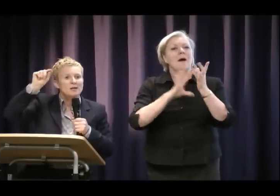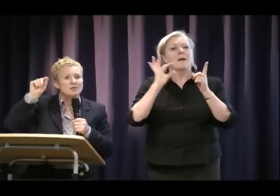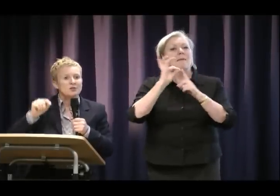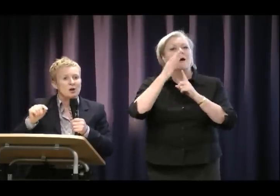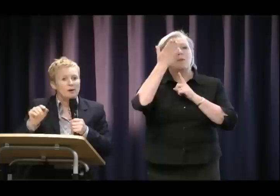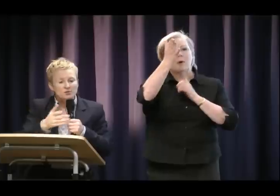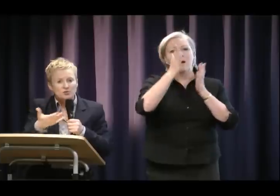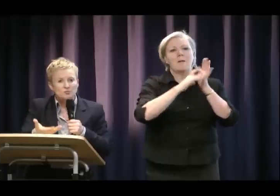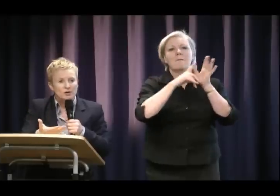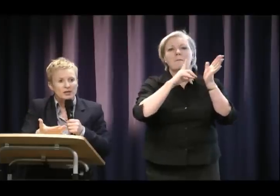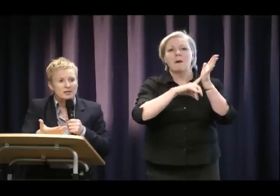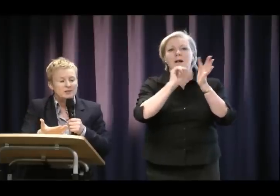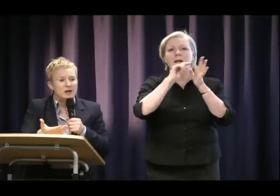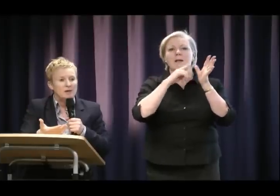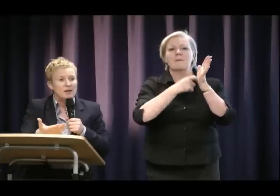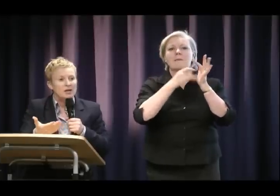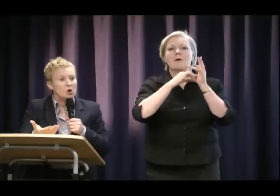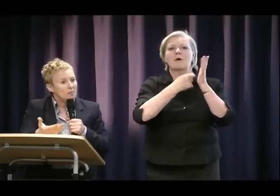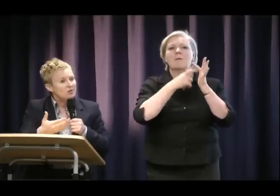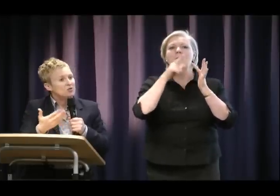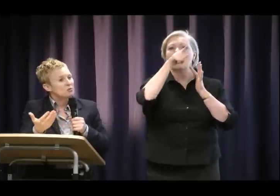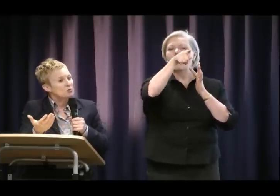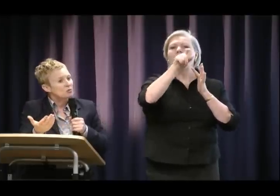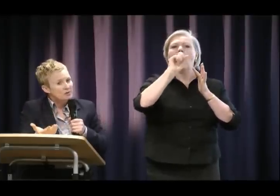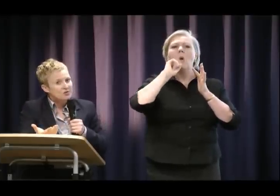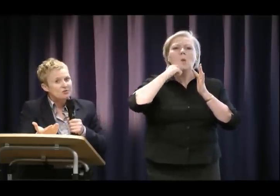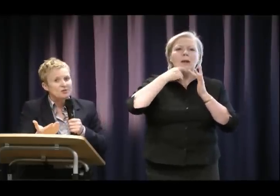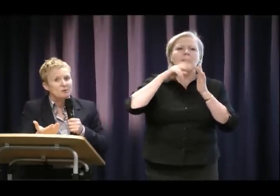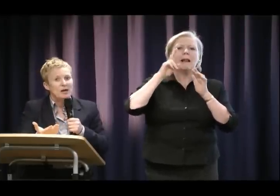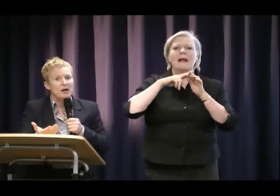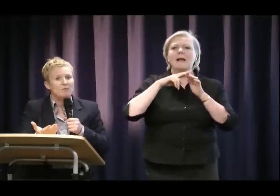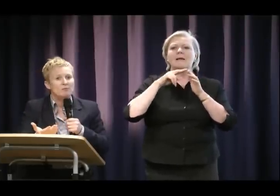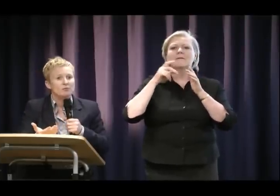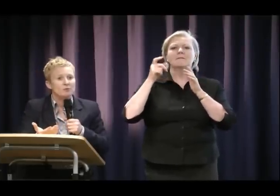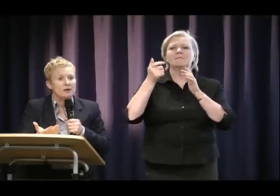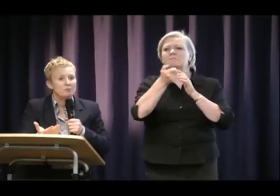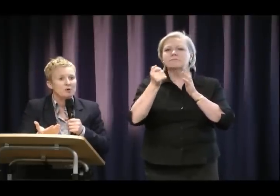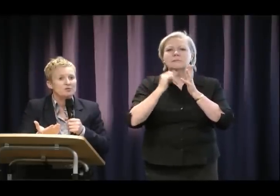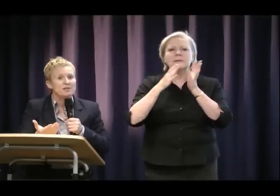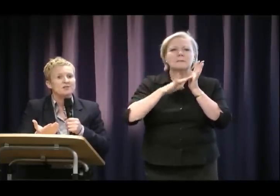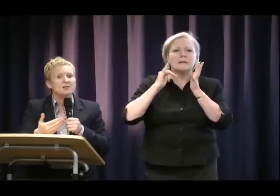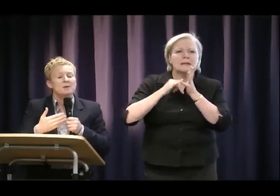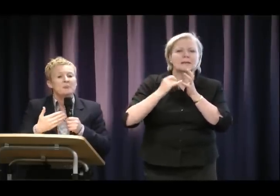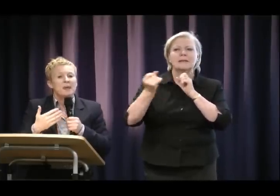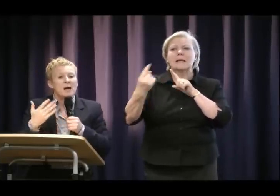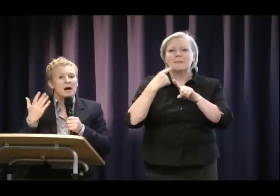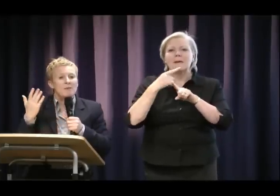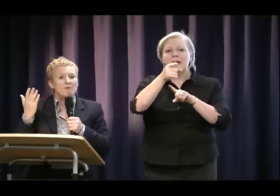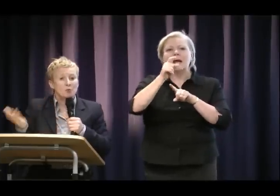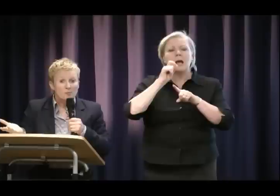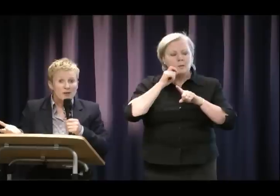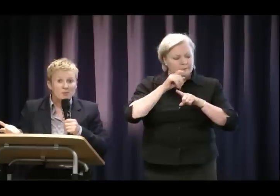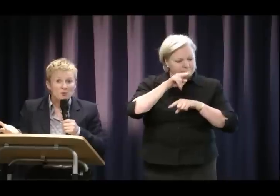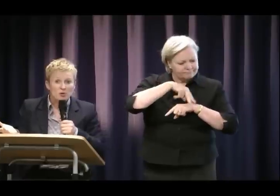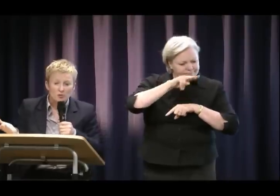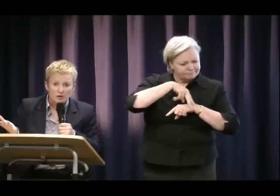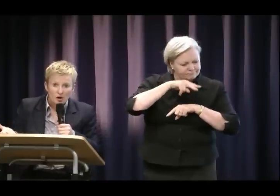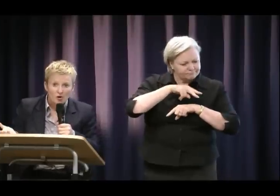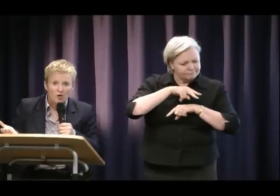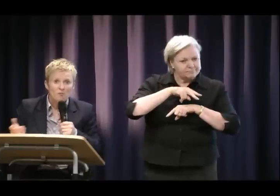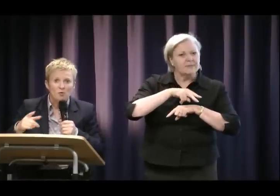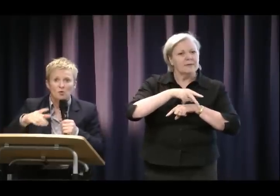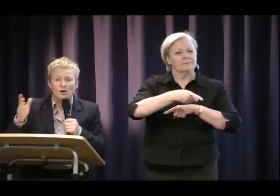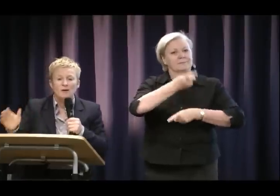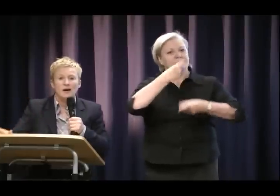Parrymore is going to read any comments or questions that we have through that process. For the people who